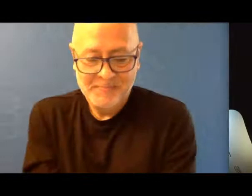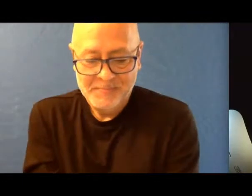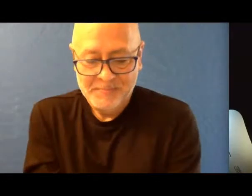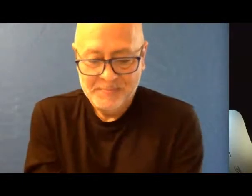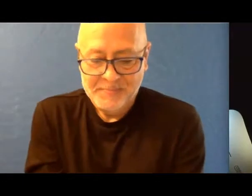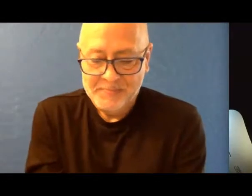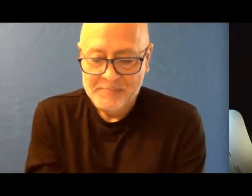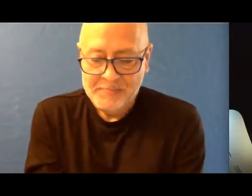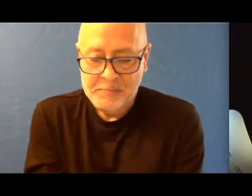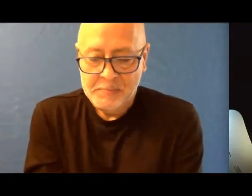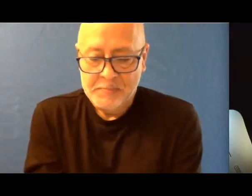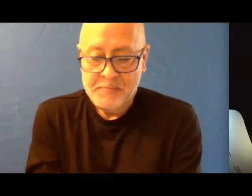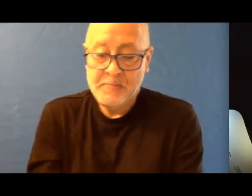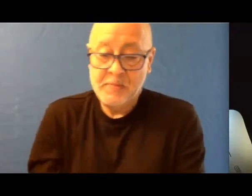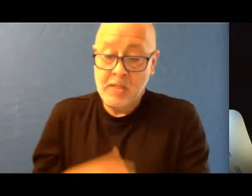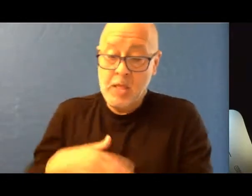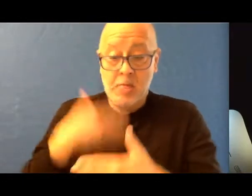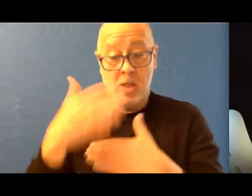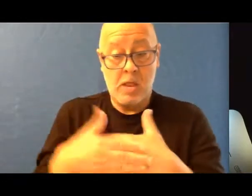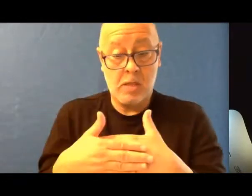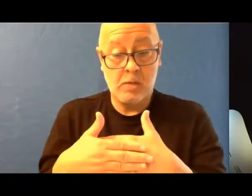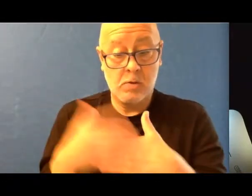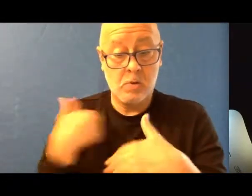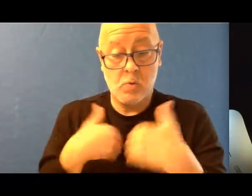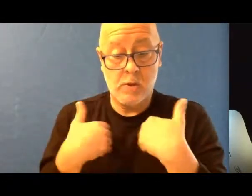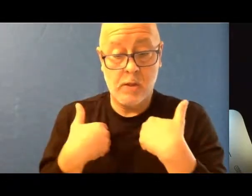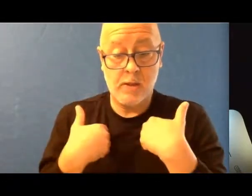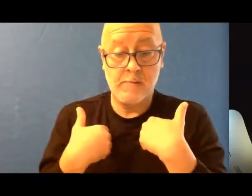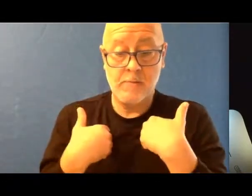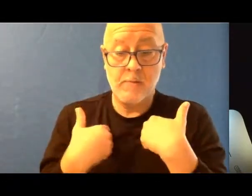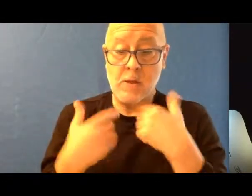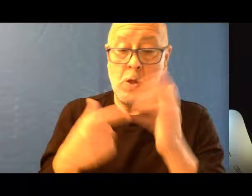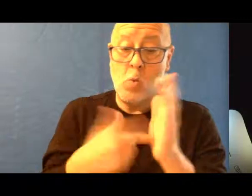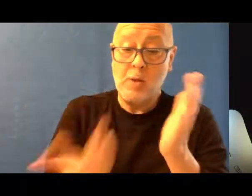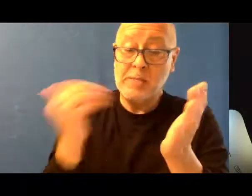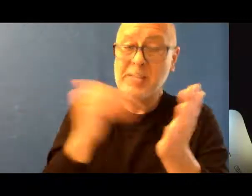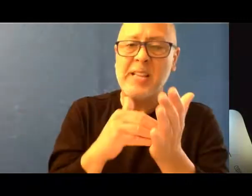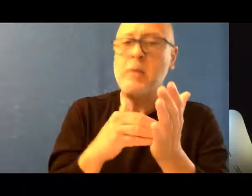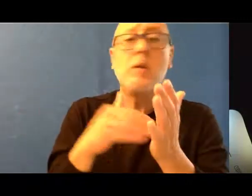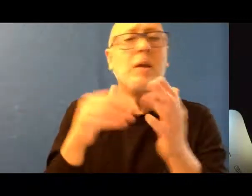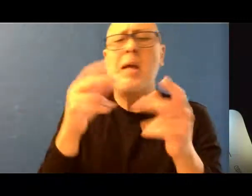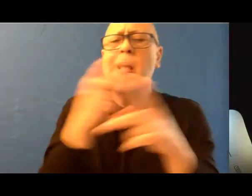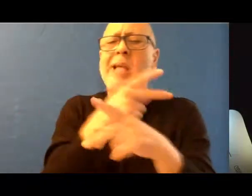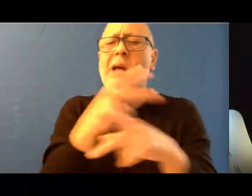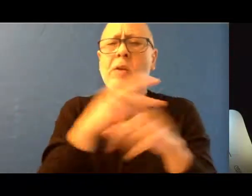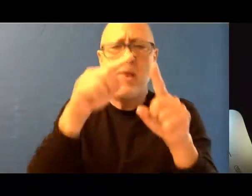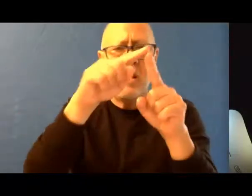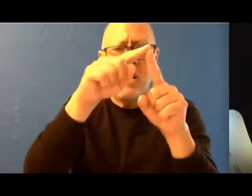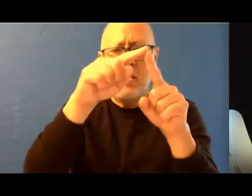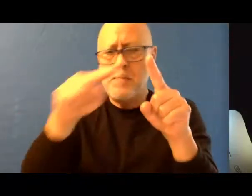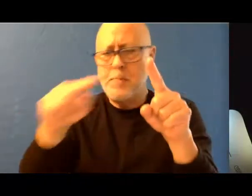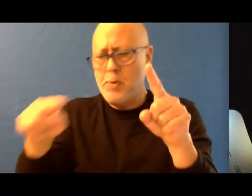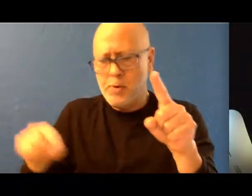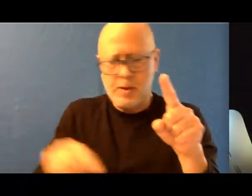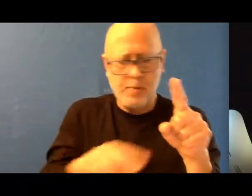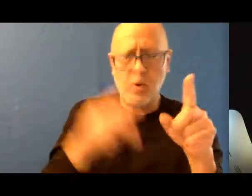Okay, the next one that we have, once again, it's calculate the perimeter of the figure. Give your answer